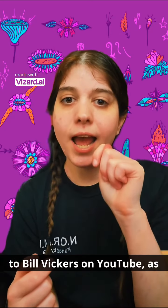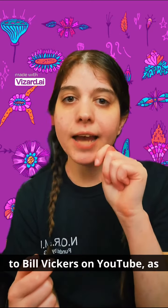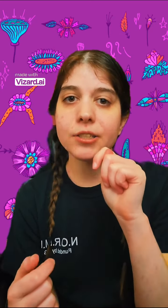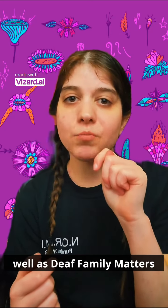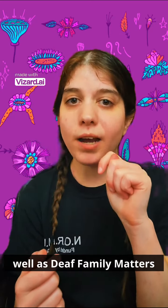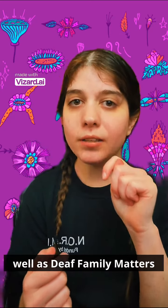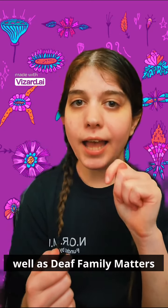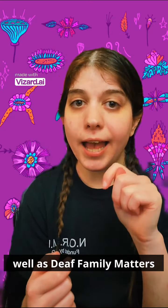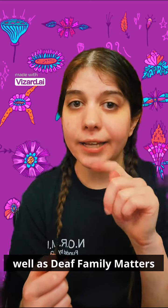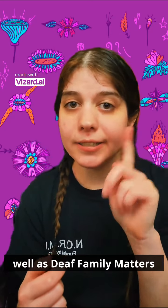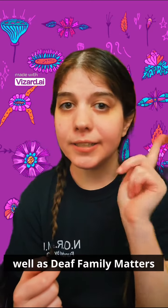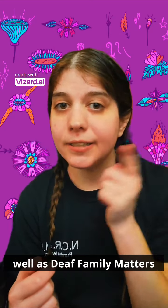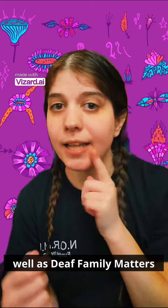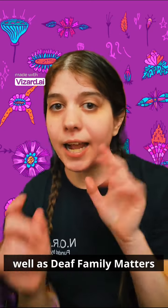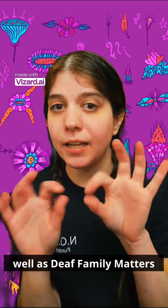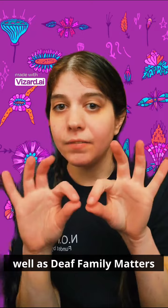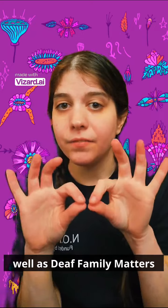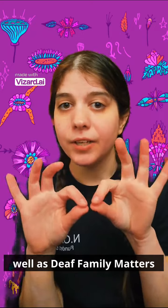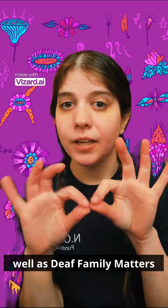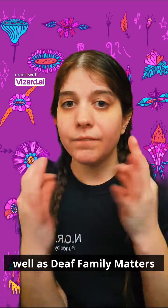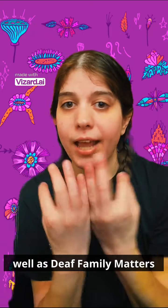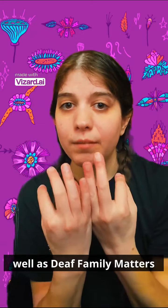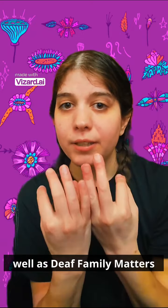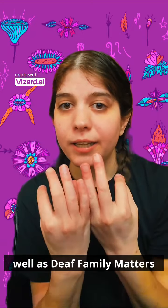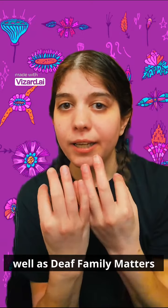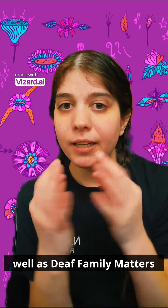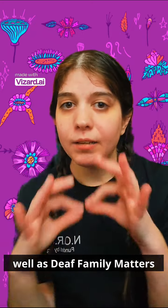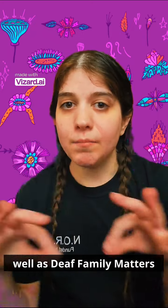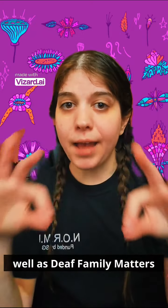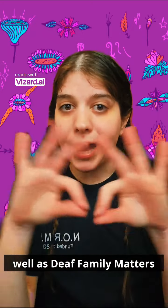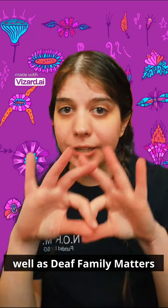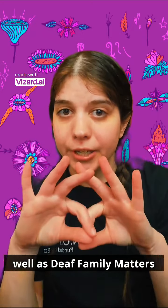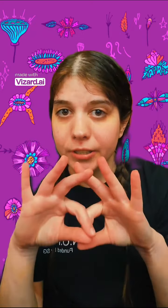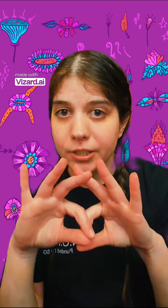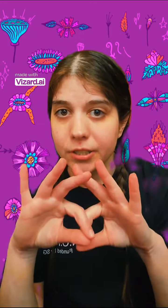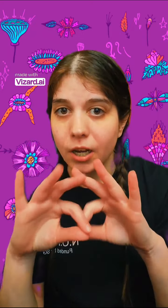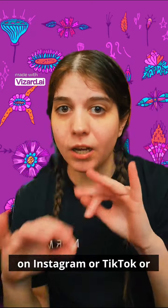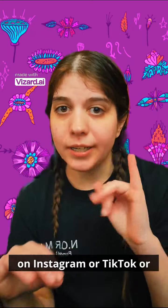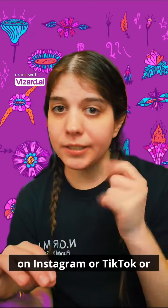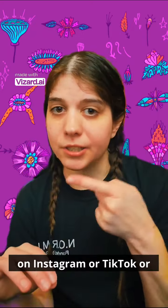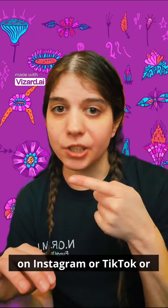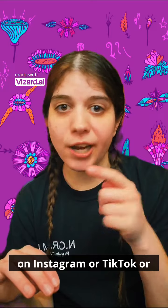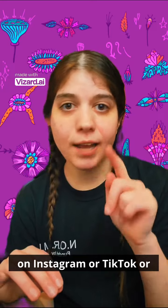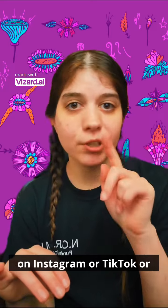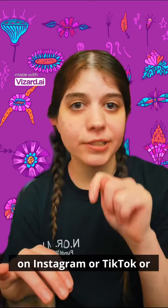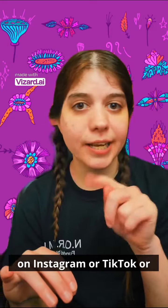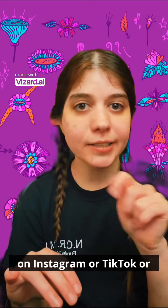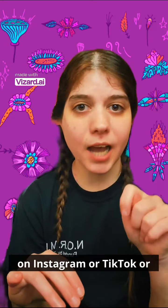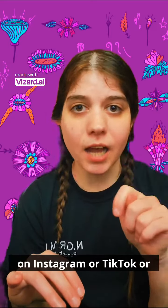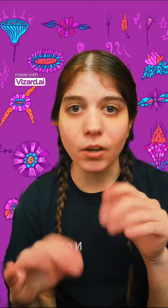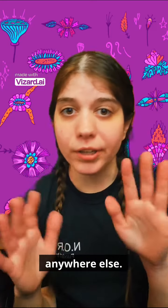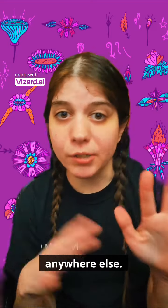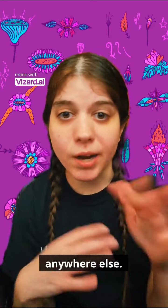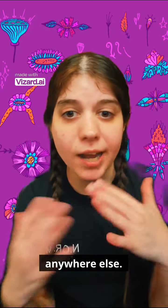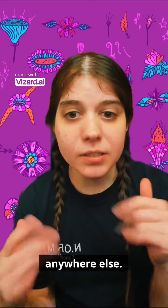as well as Deaf Family Matters on Instagram or TikTok or anywhere else.